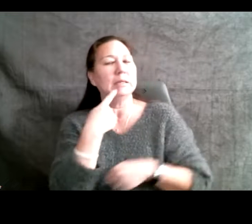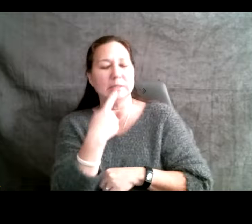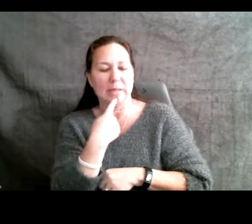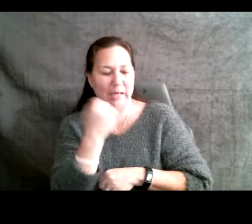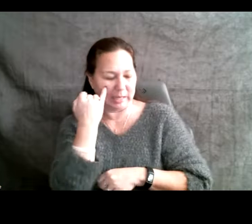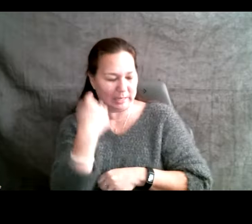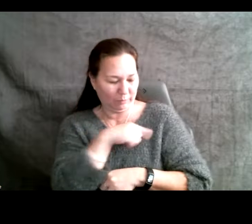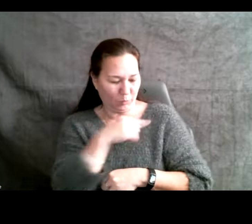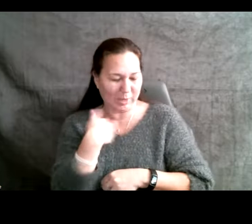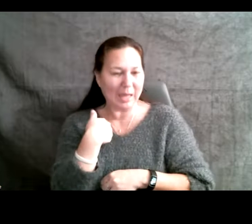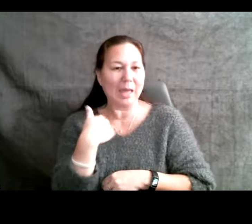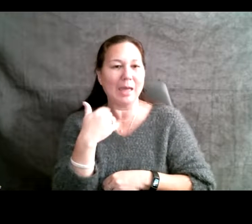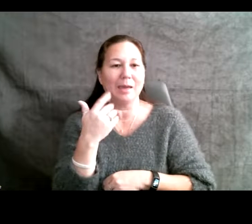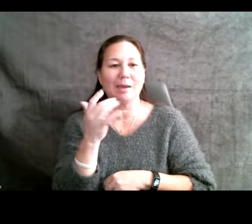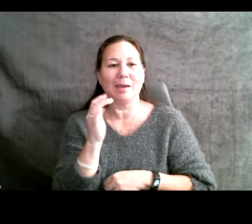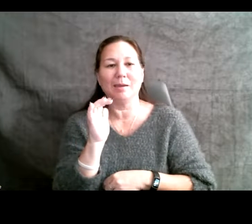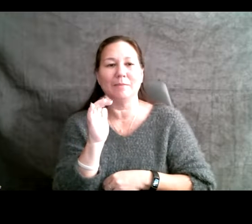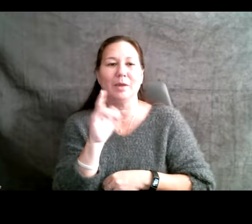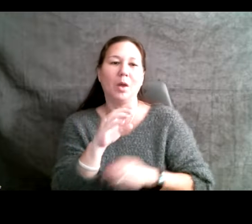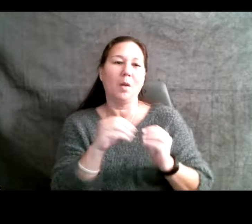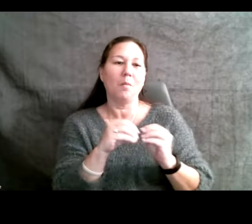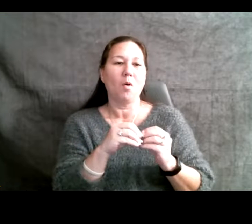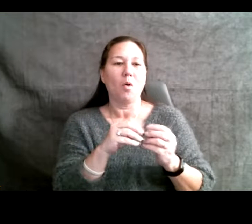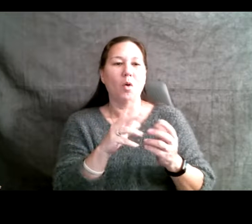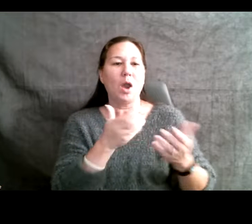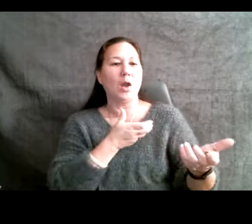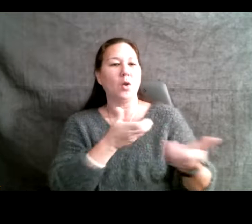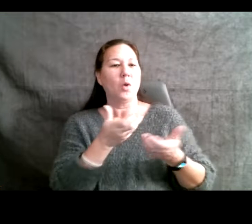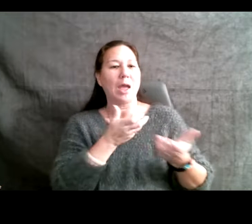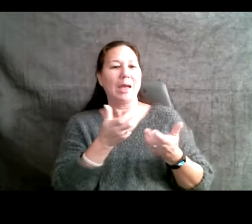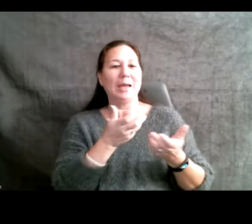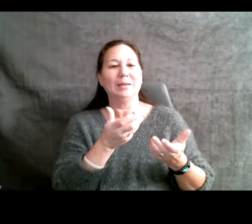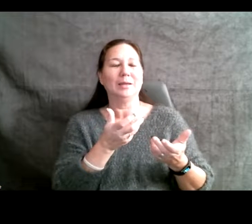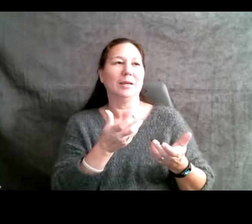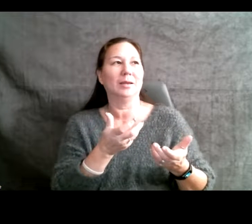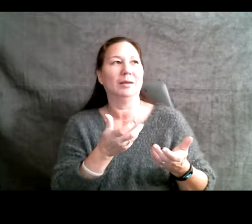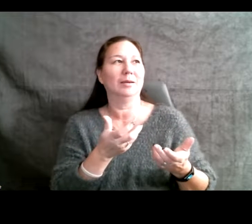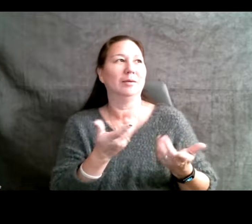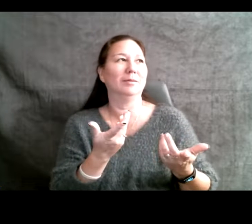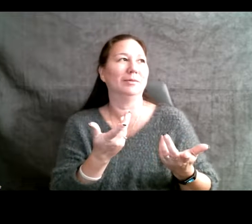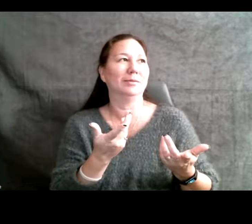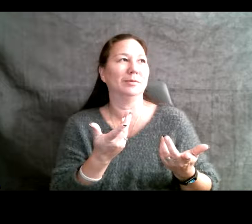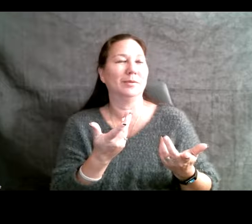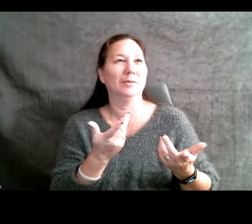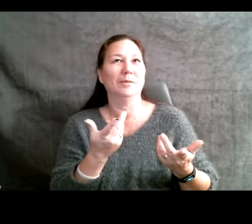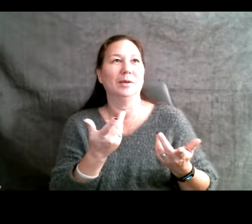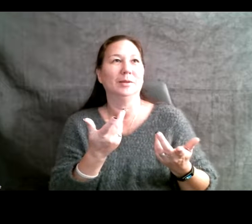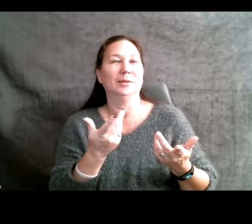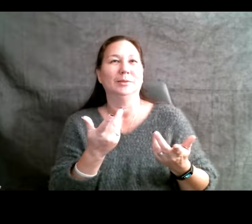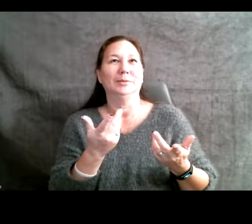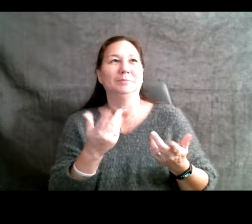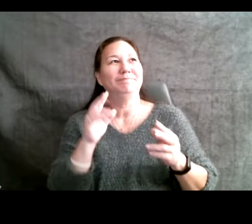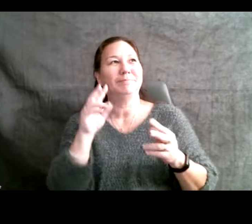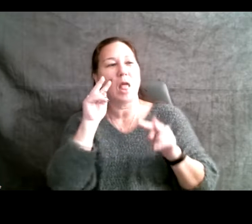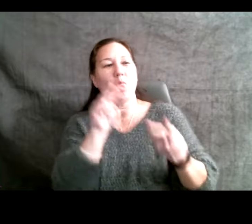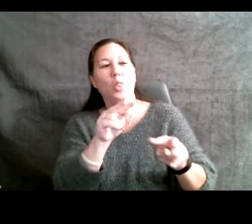interactive charrette style exercise where folks look at an actual map of some sort, they can kind of crawl